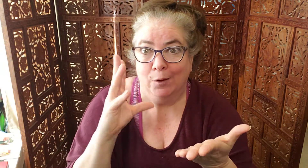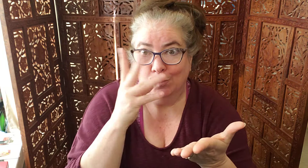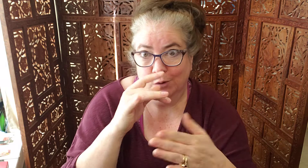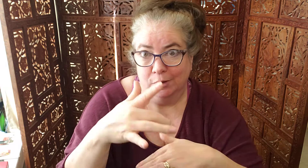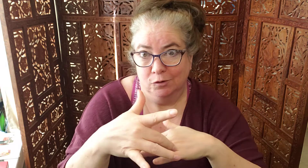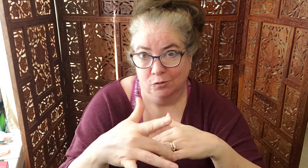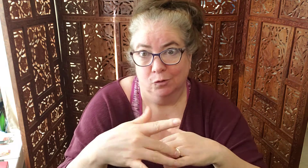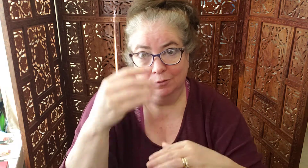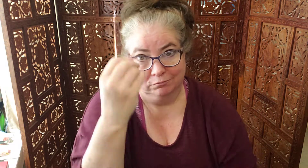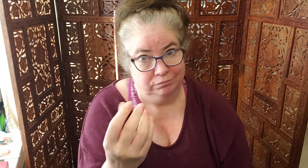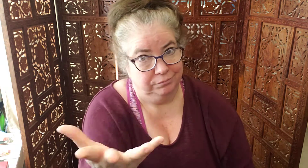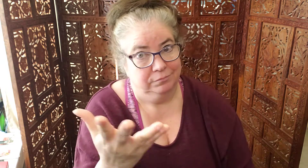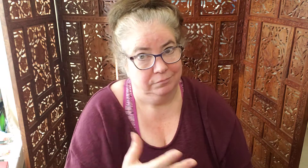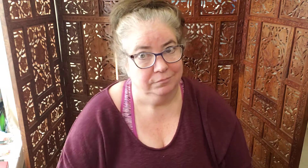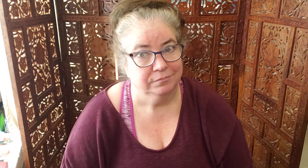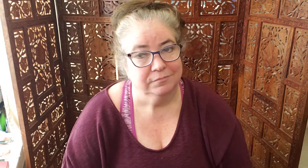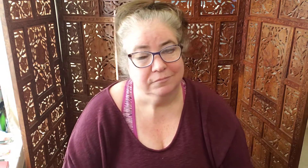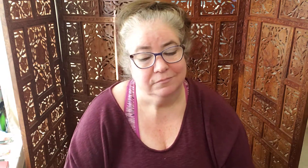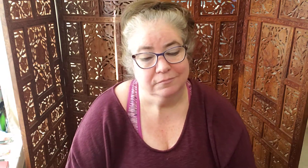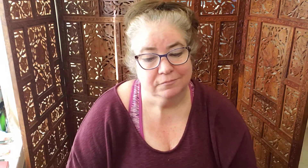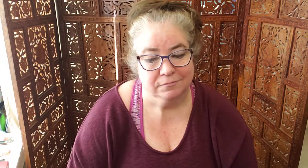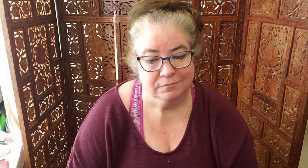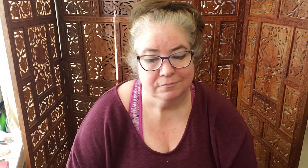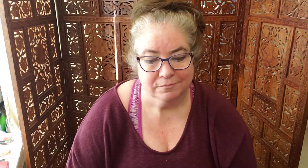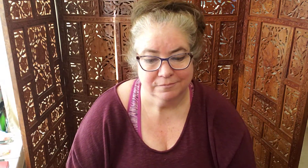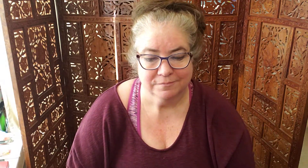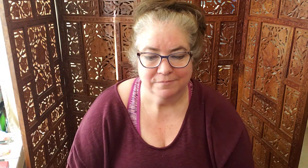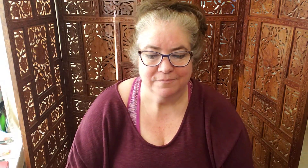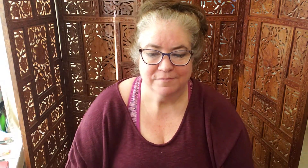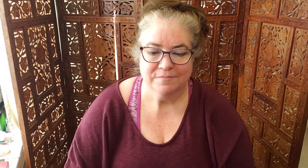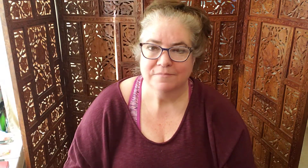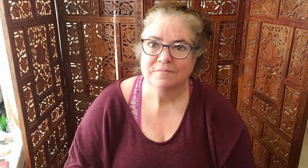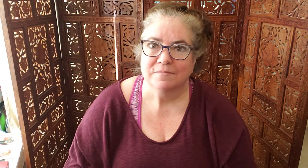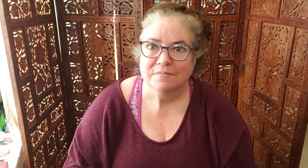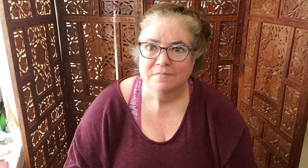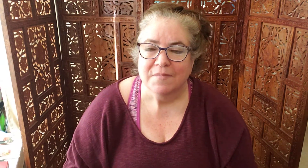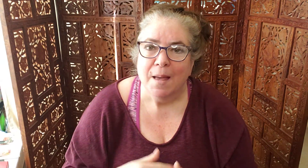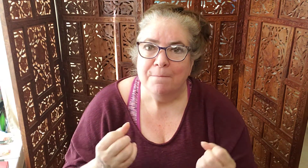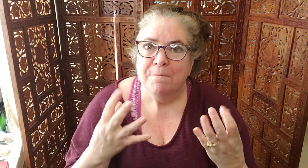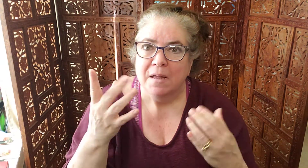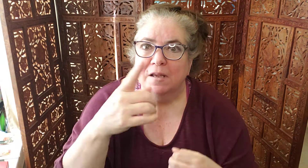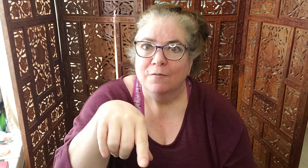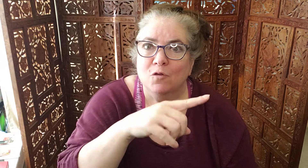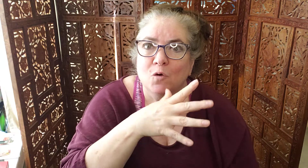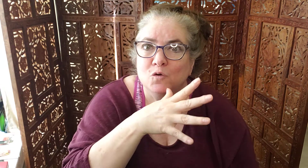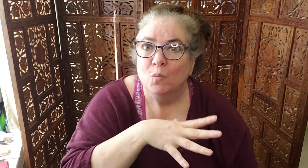jewel, too. There were women who lived for the rest of their lives on that Ziegfeld money.